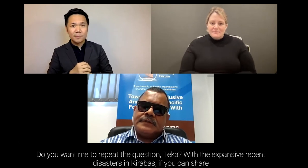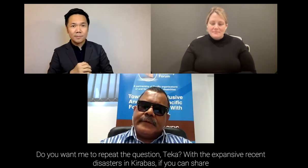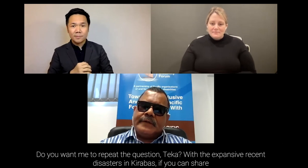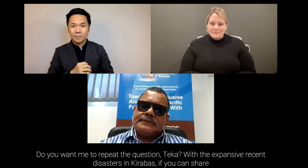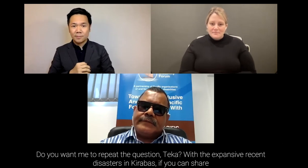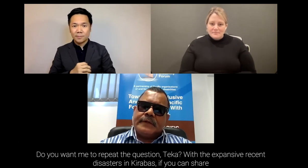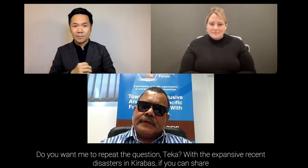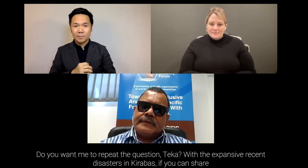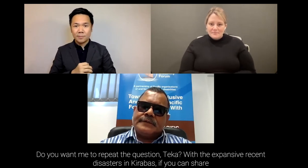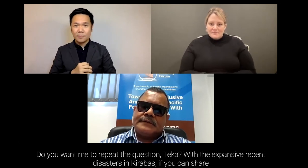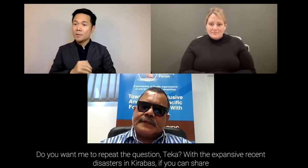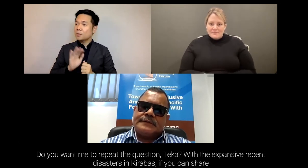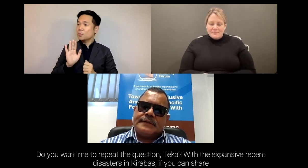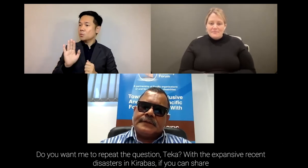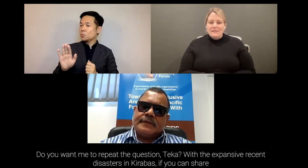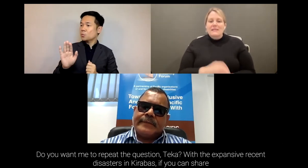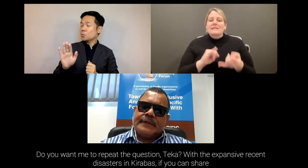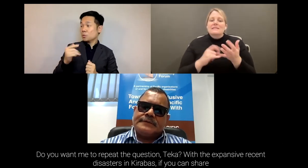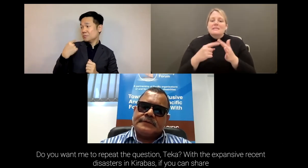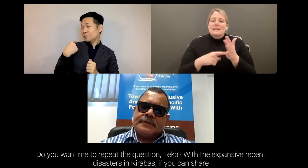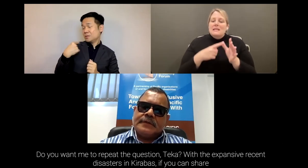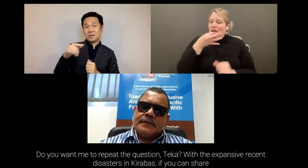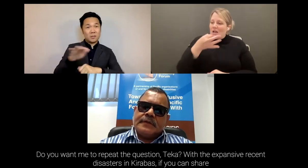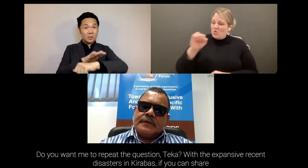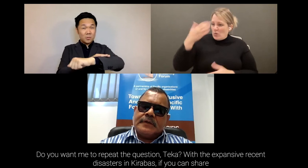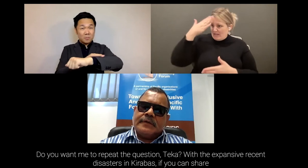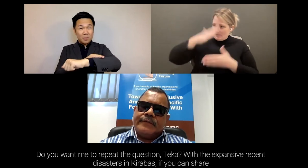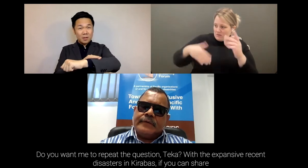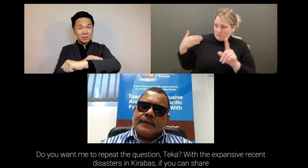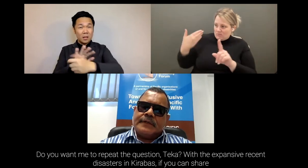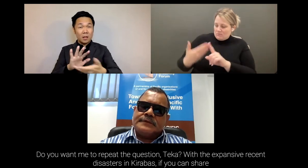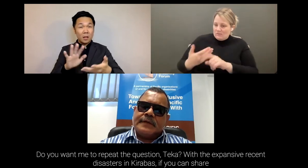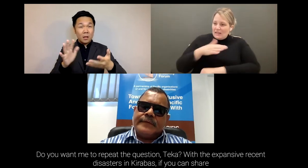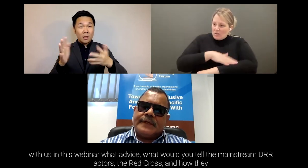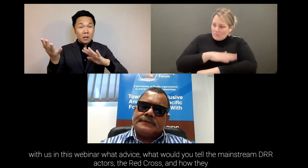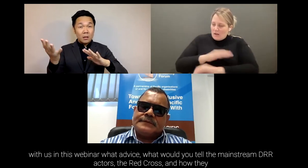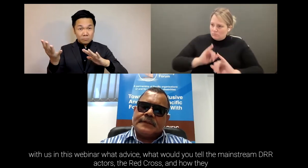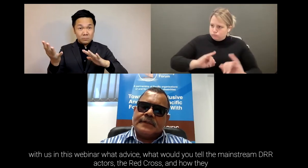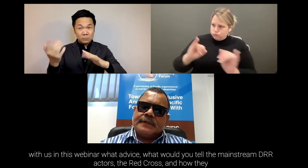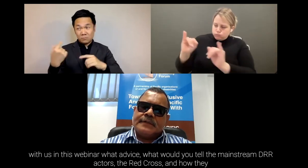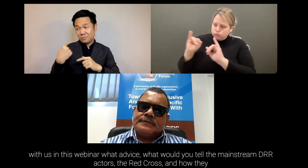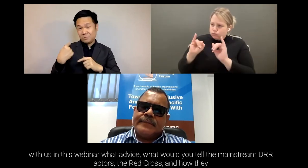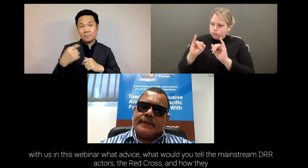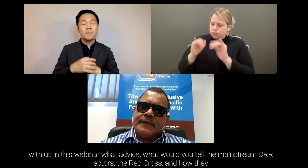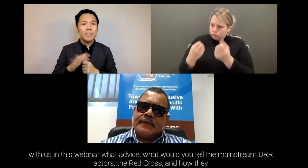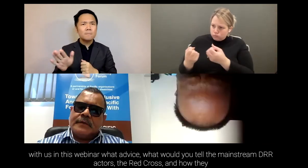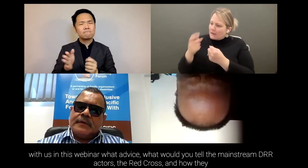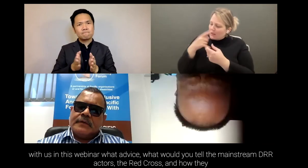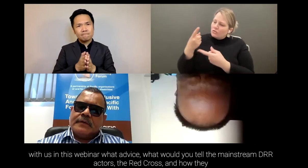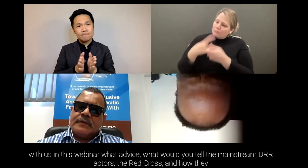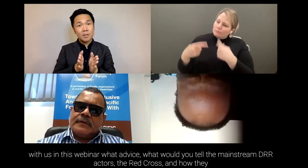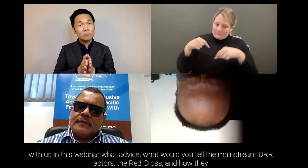with the experience of recent disasters in Kiribati, if you can share with us this